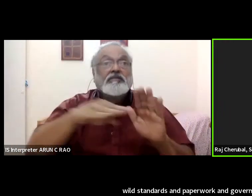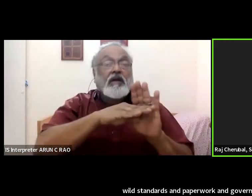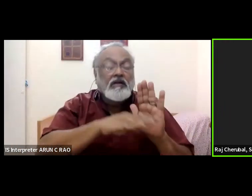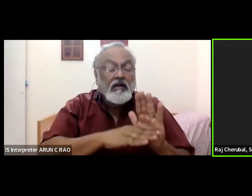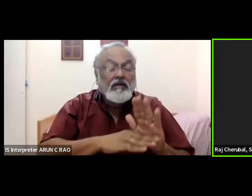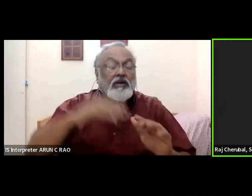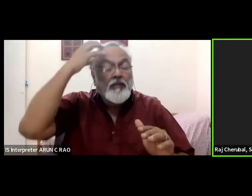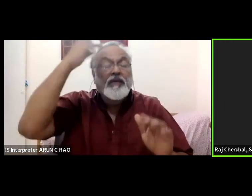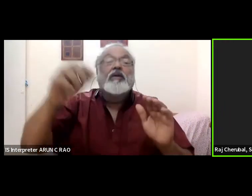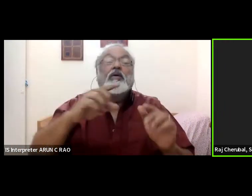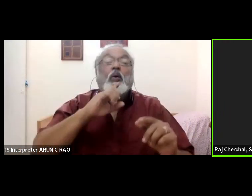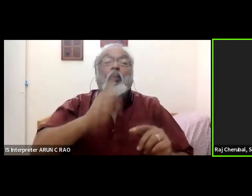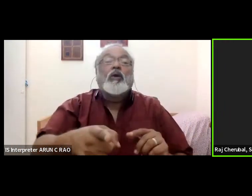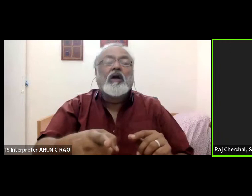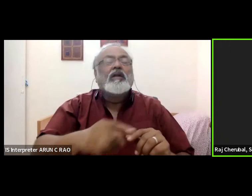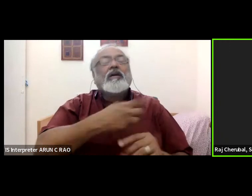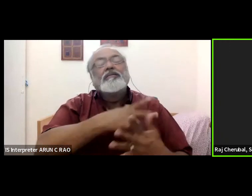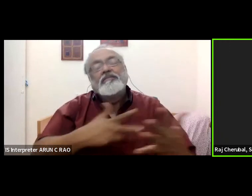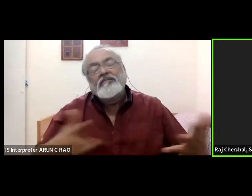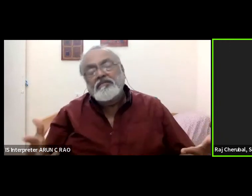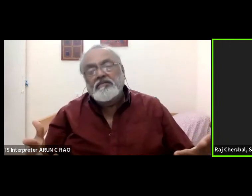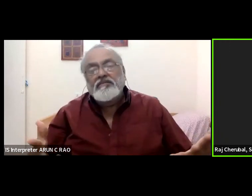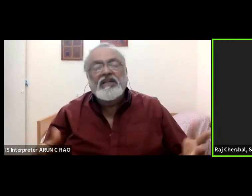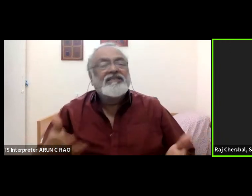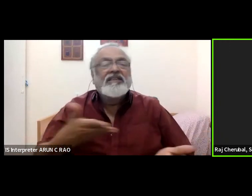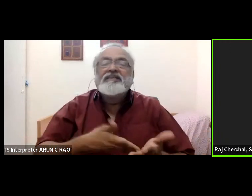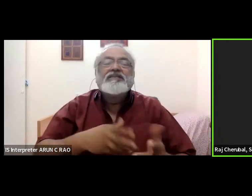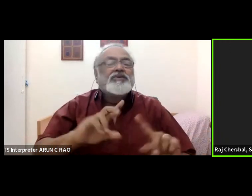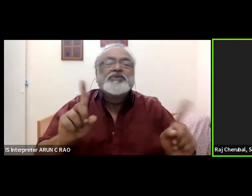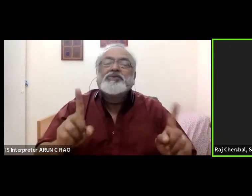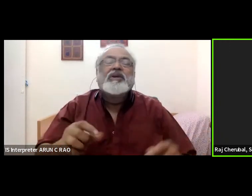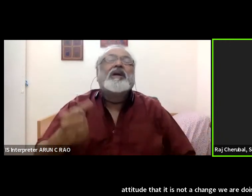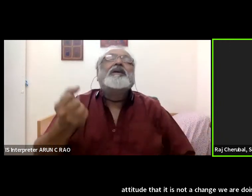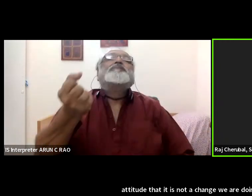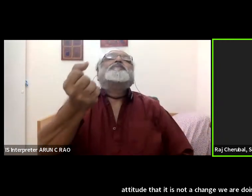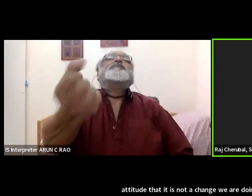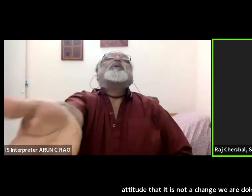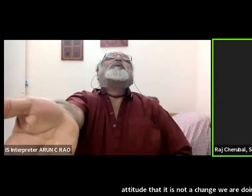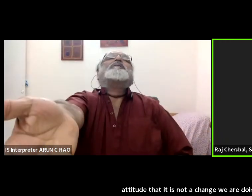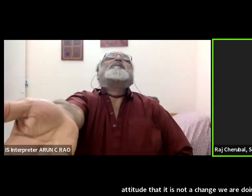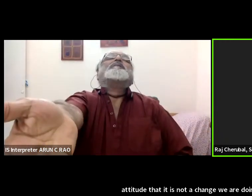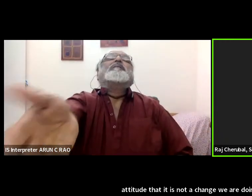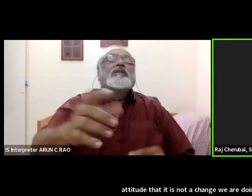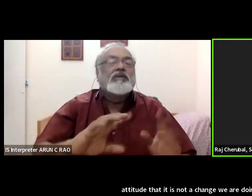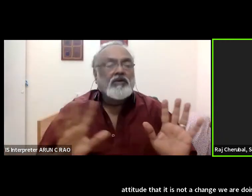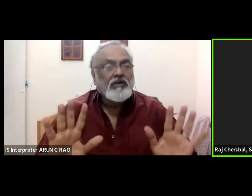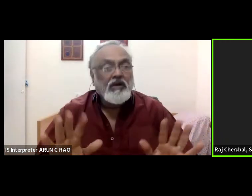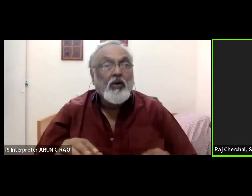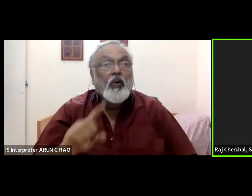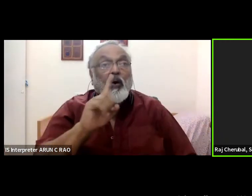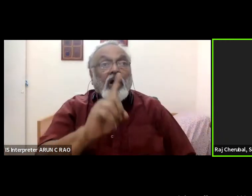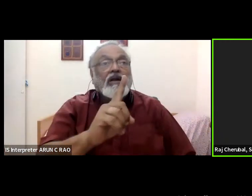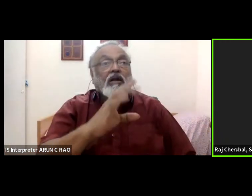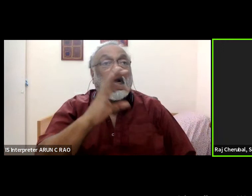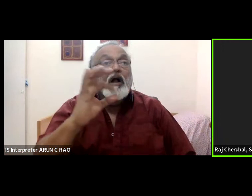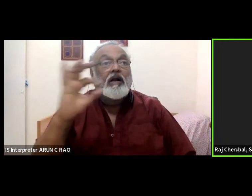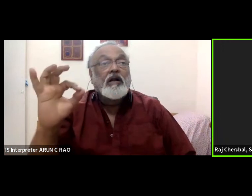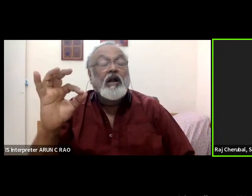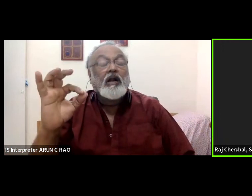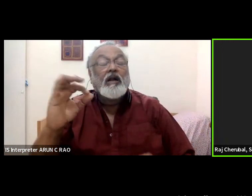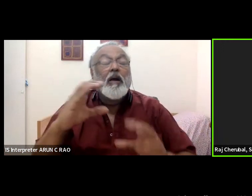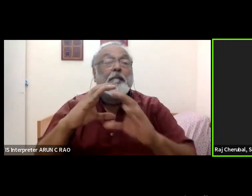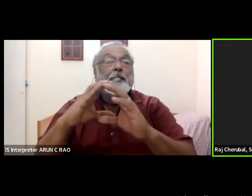a charity we are doing for somebody else. It is not like every 100 buses there should be 2 buses which are wheelchair friendly or something like that.